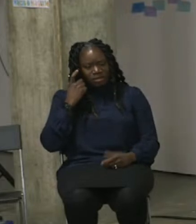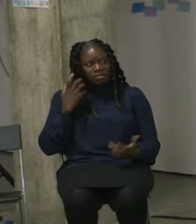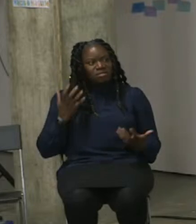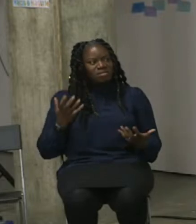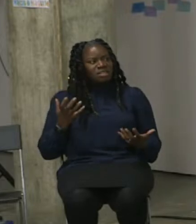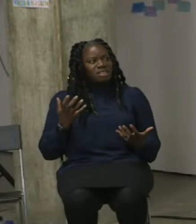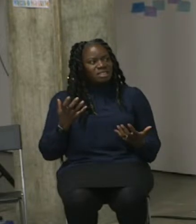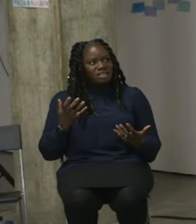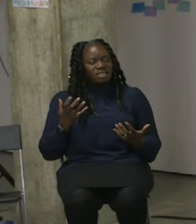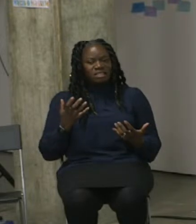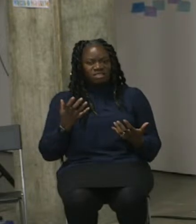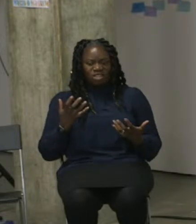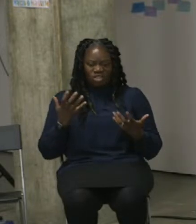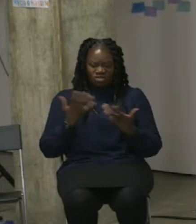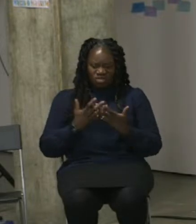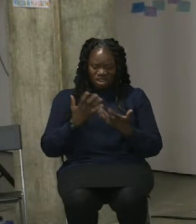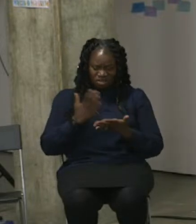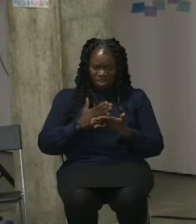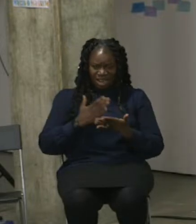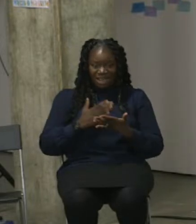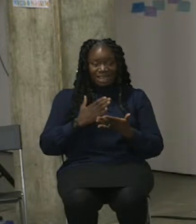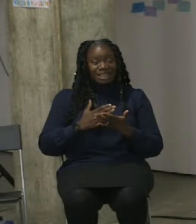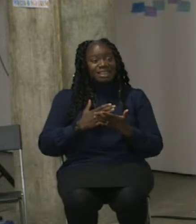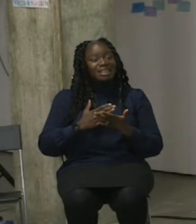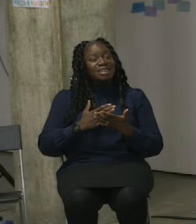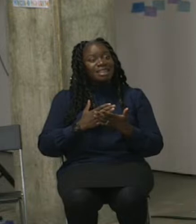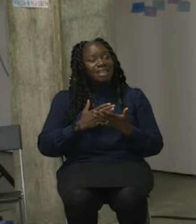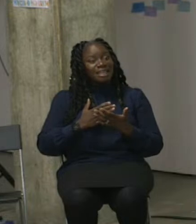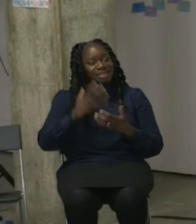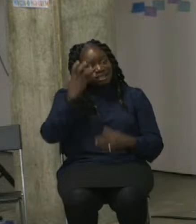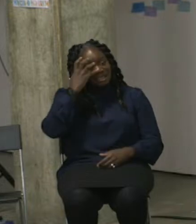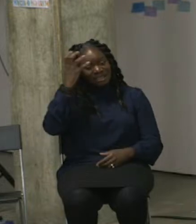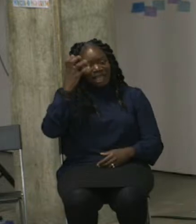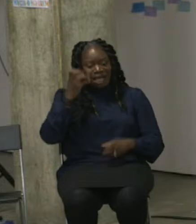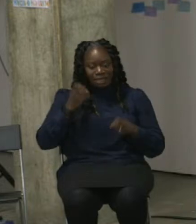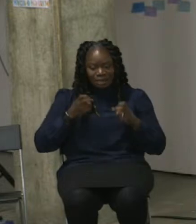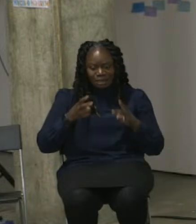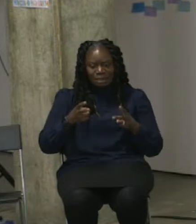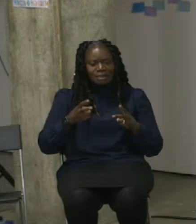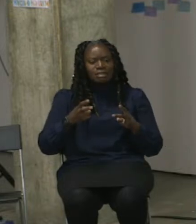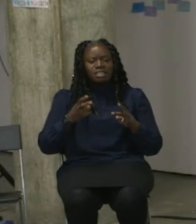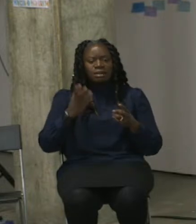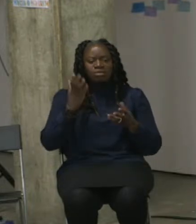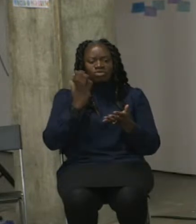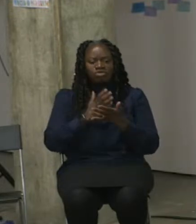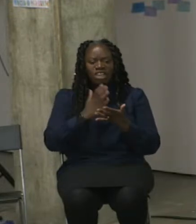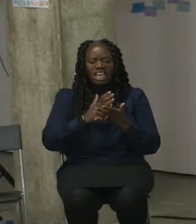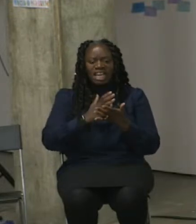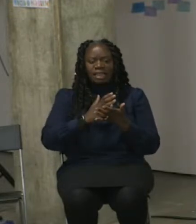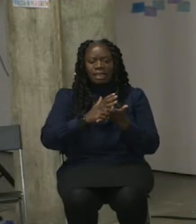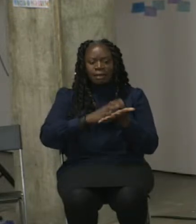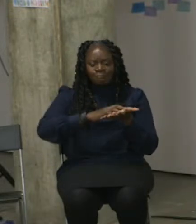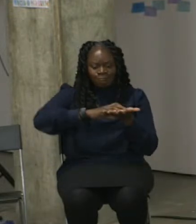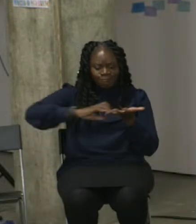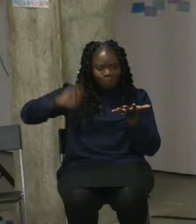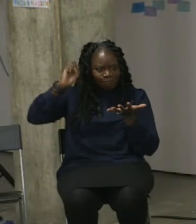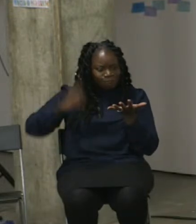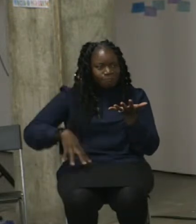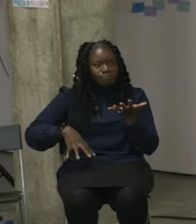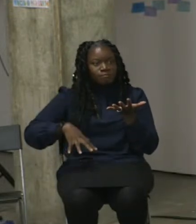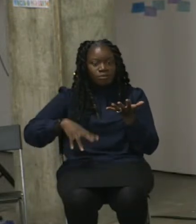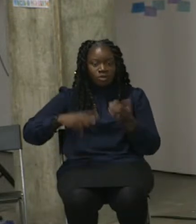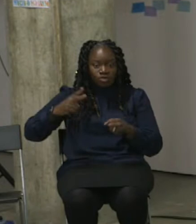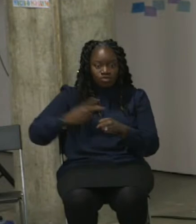completely pull down a state system like a benefit system and rebuild it in a way that